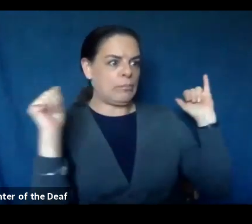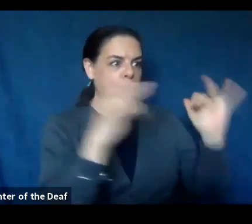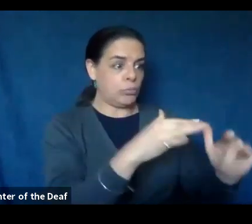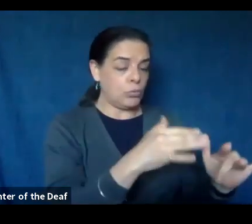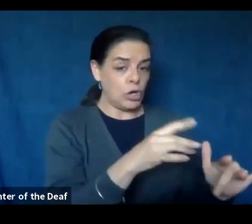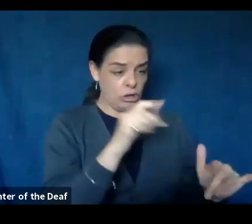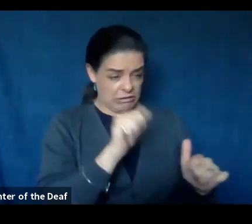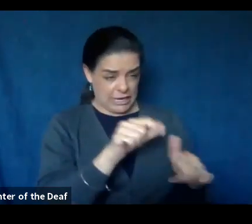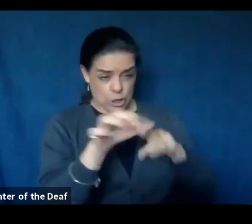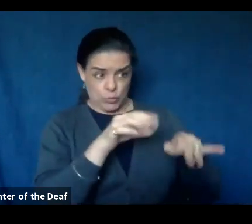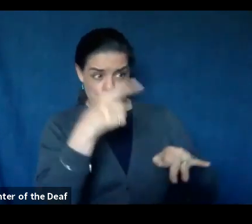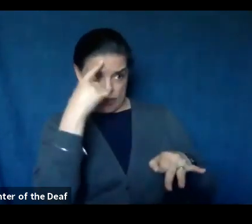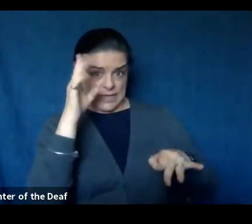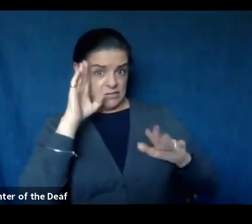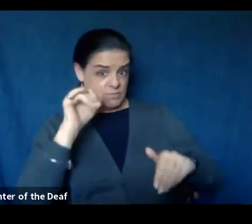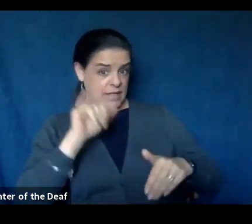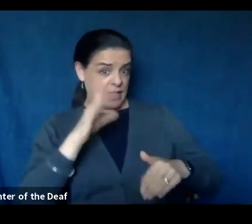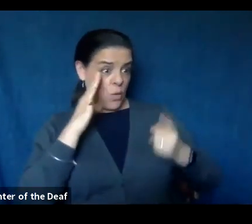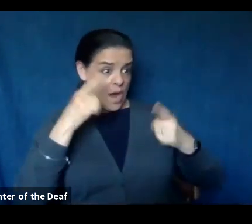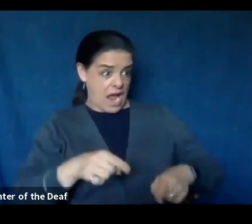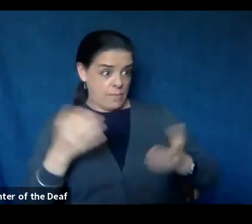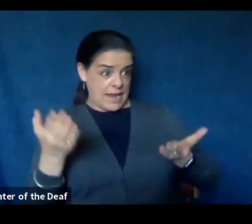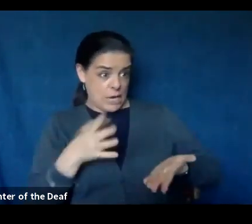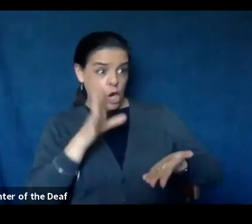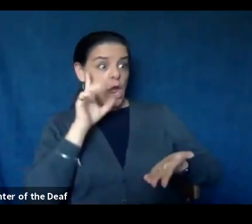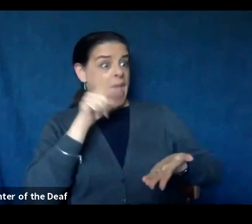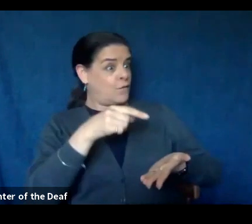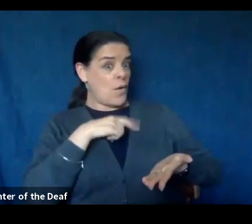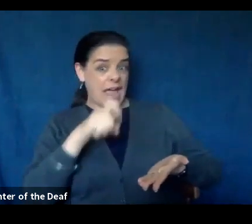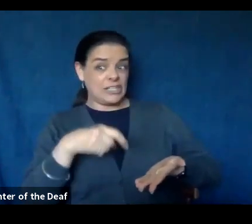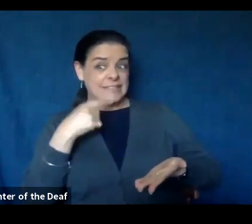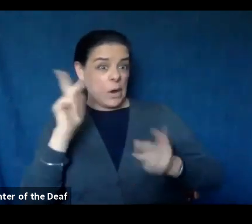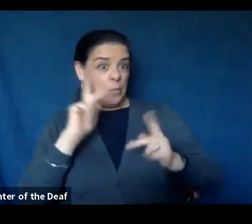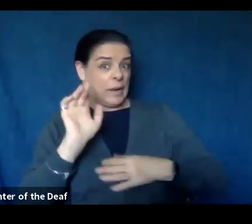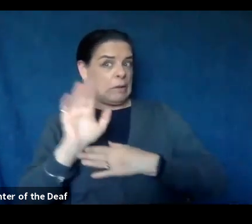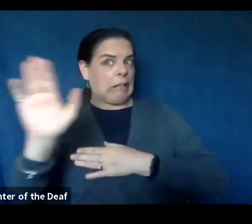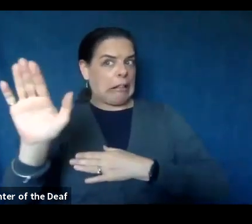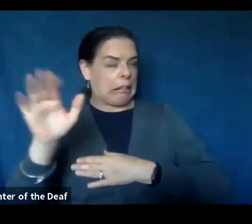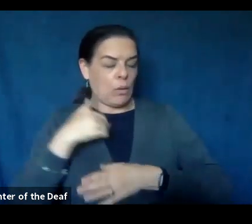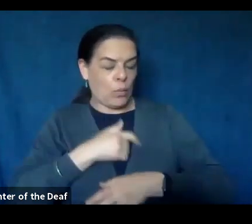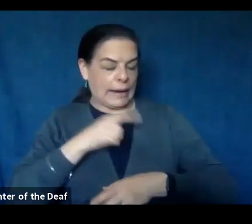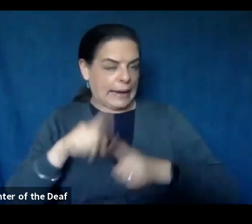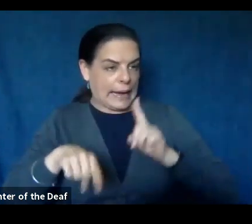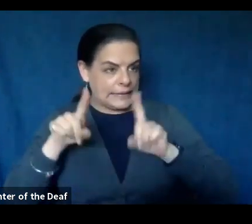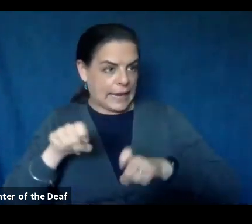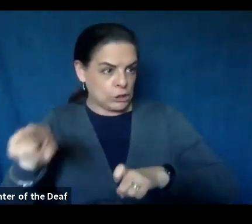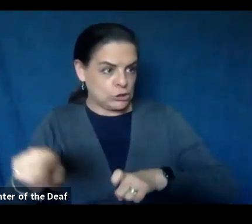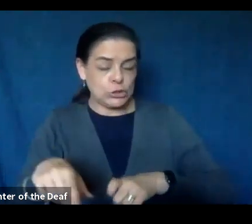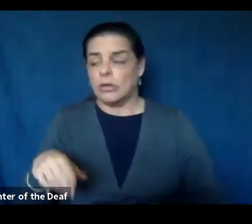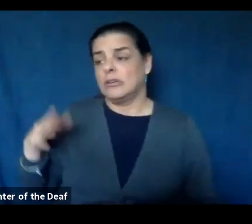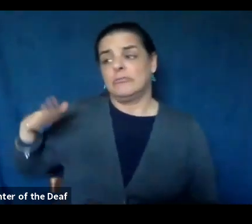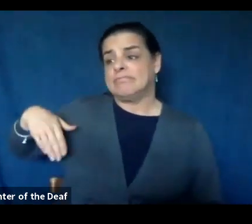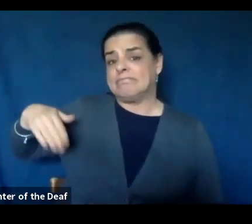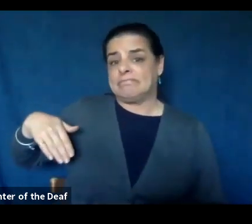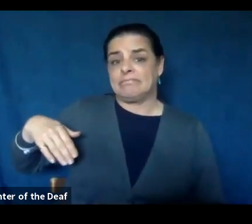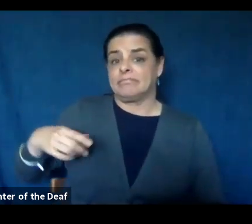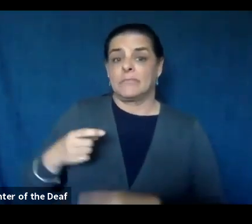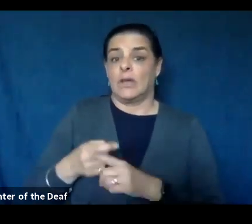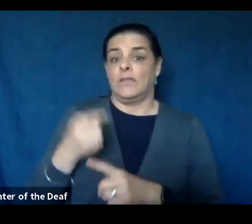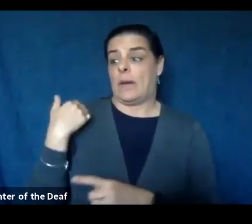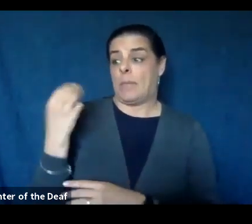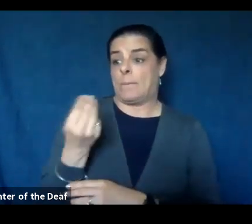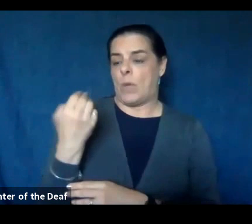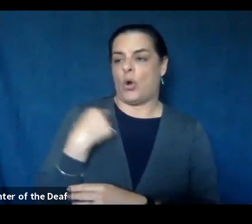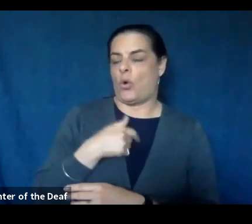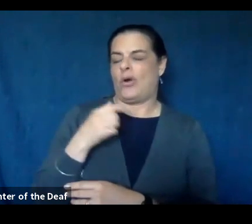happen here, and have you had to turn people away? We haven't had to turn people away from the Monday situation because we're just